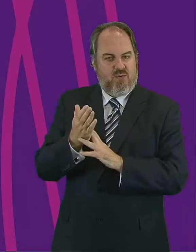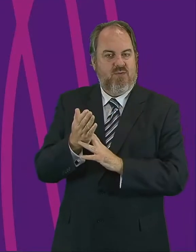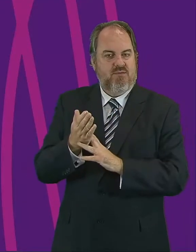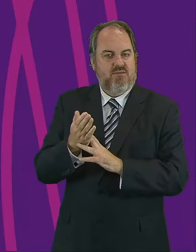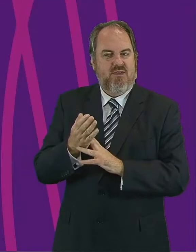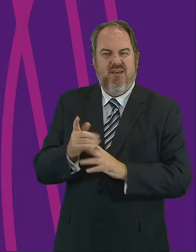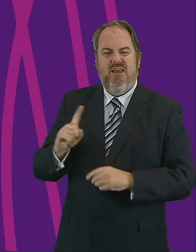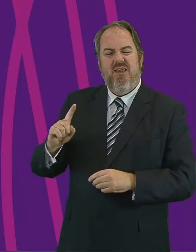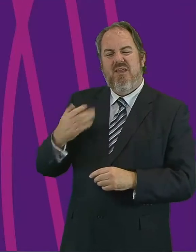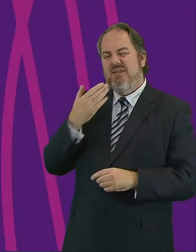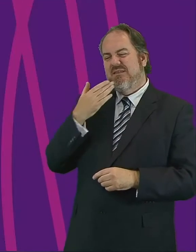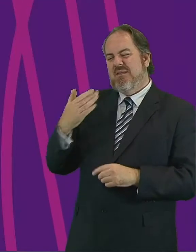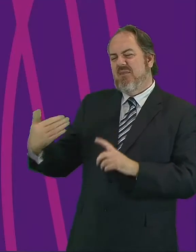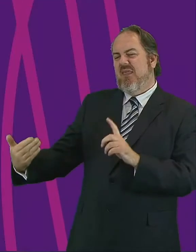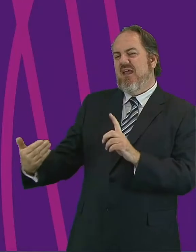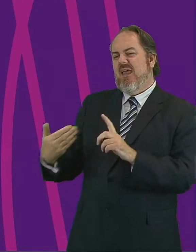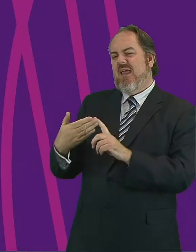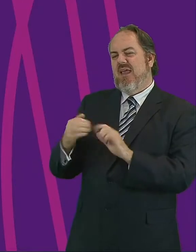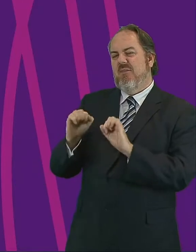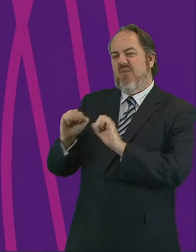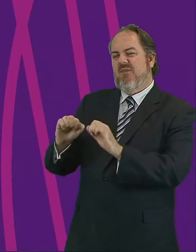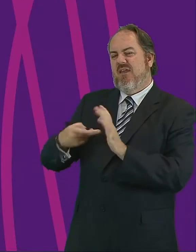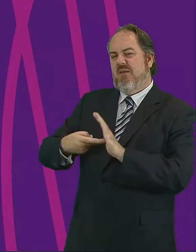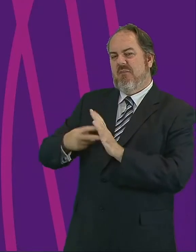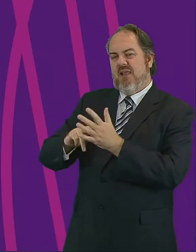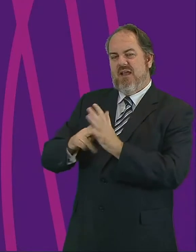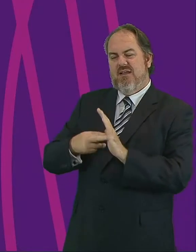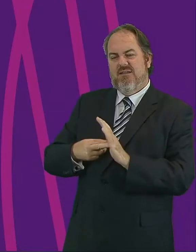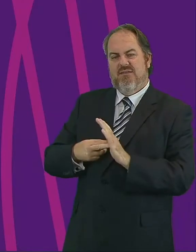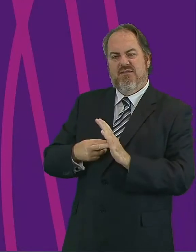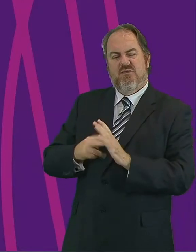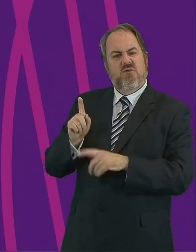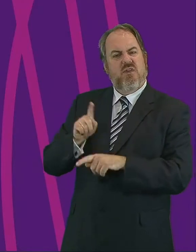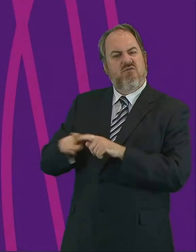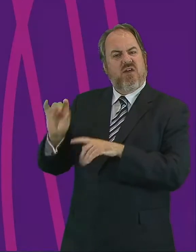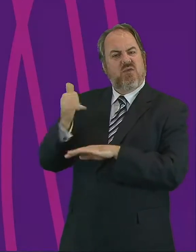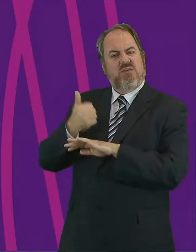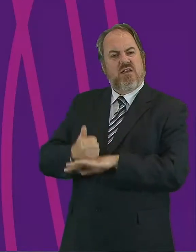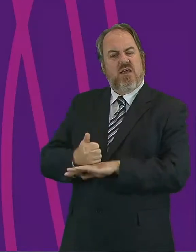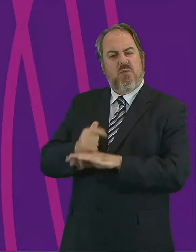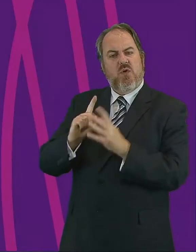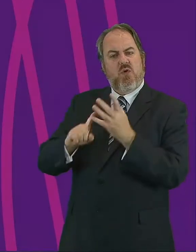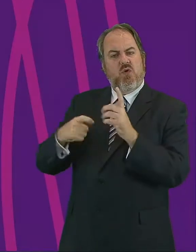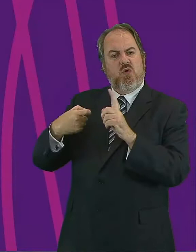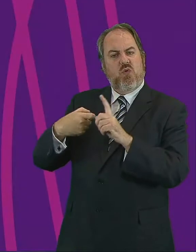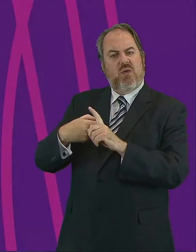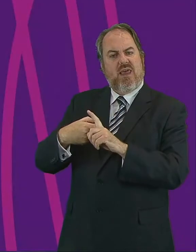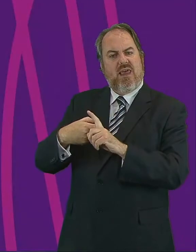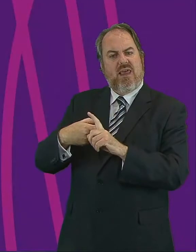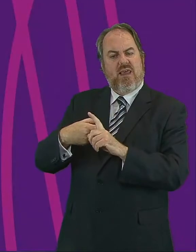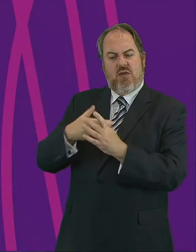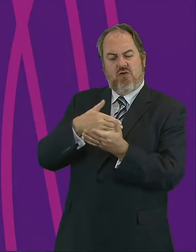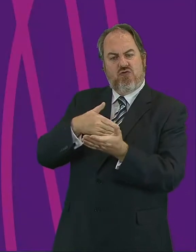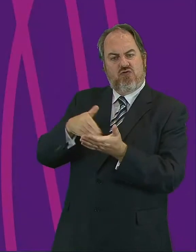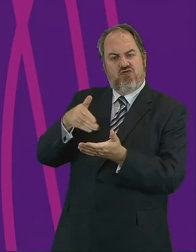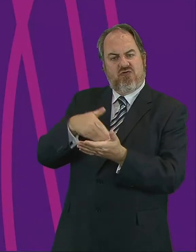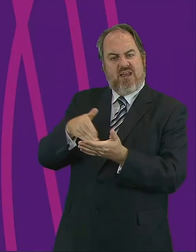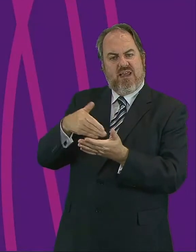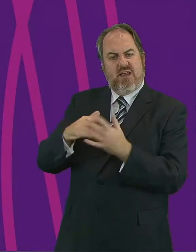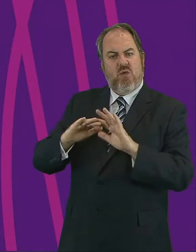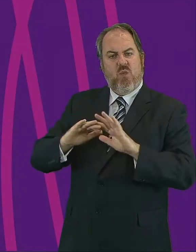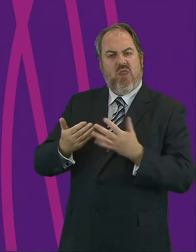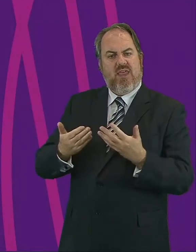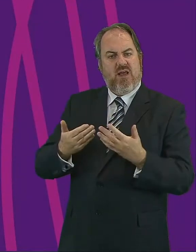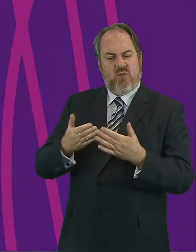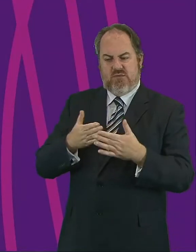purpose of these proposals is to secure, and I quote, a UK-wide approach to ensure that the seamless trade across the UK's internal market